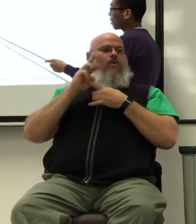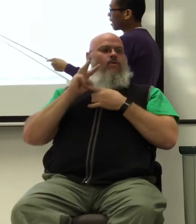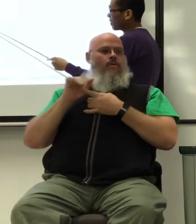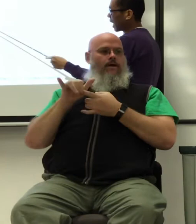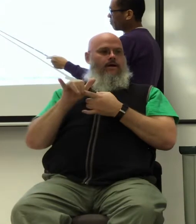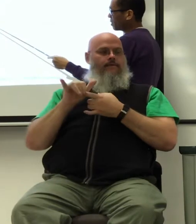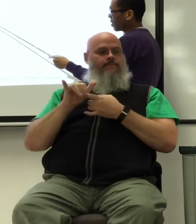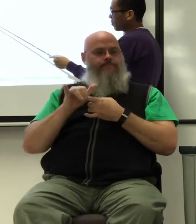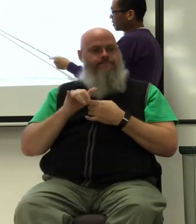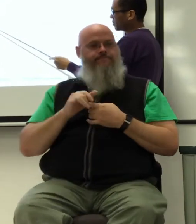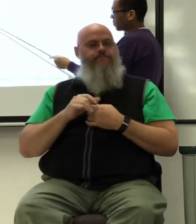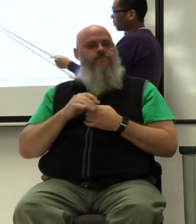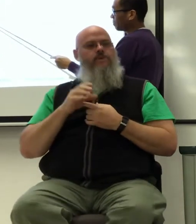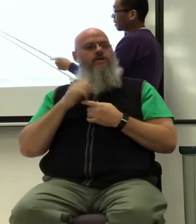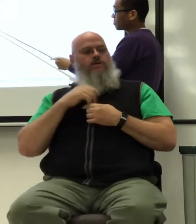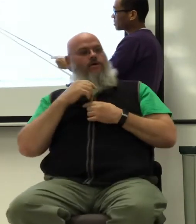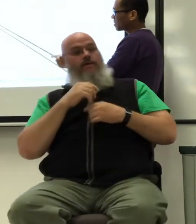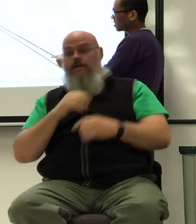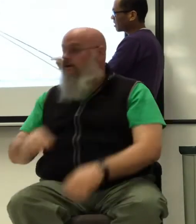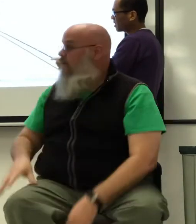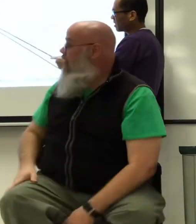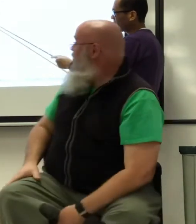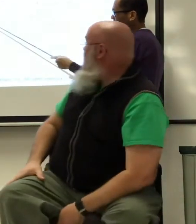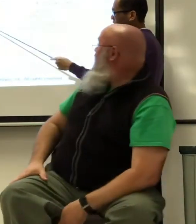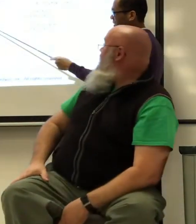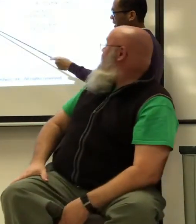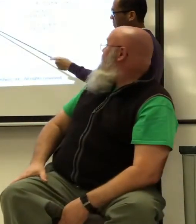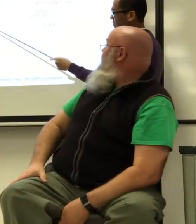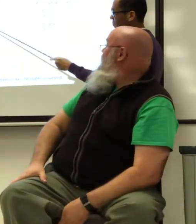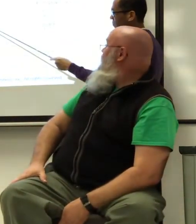is, well, I think I would know these two little bumps.